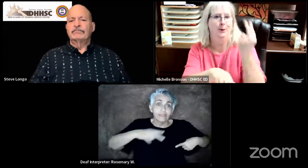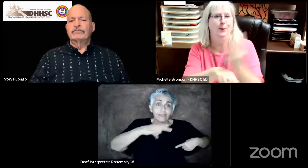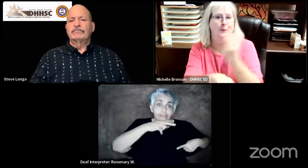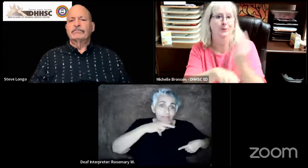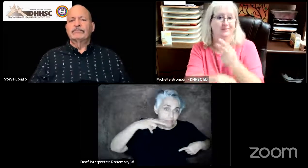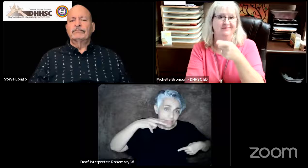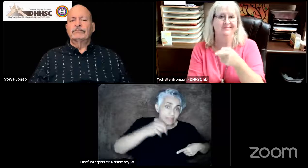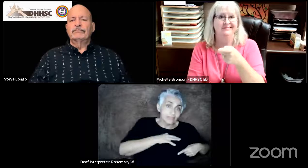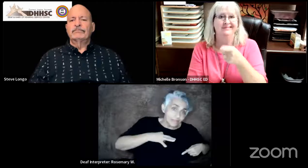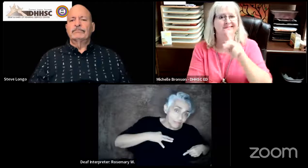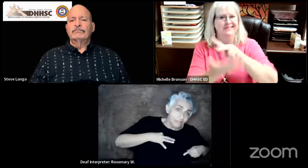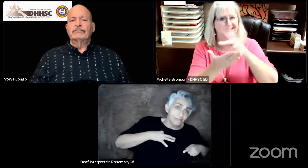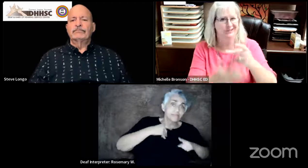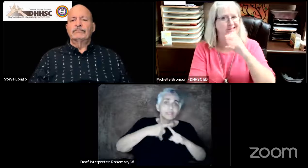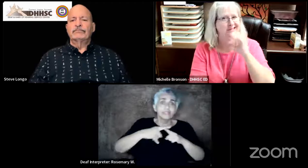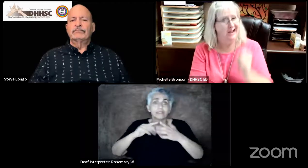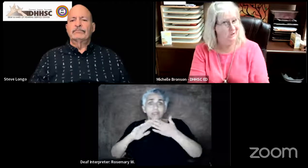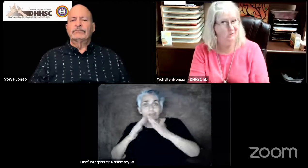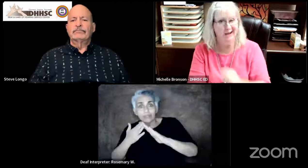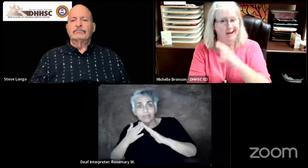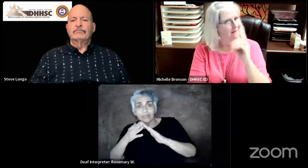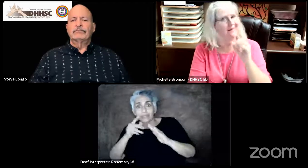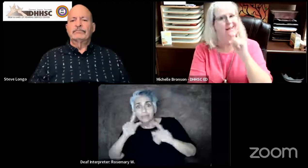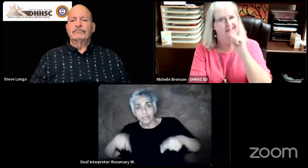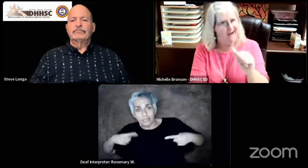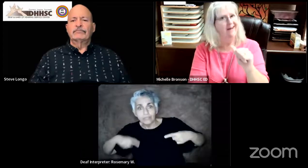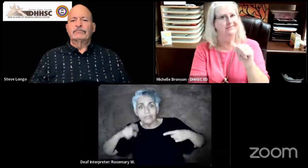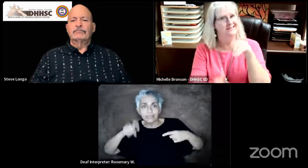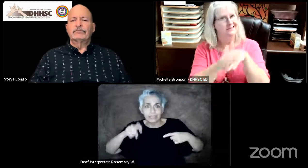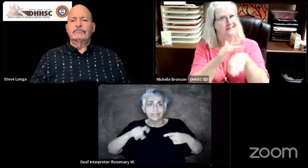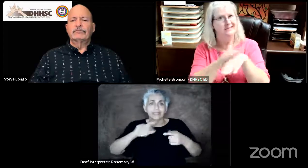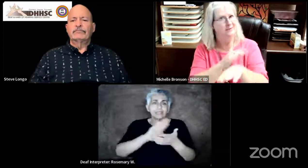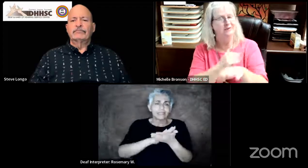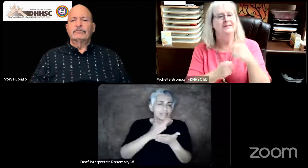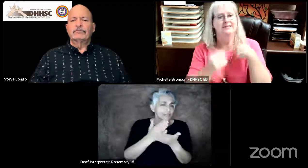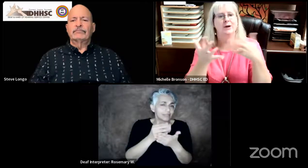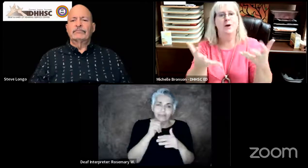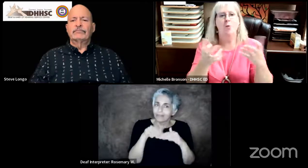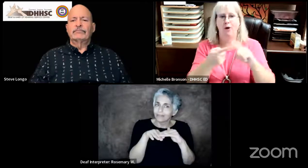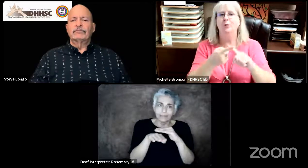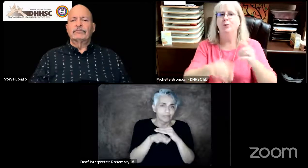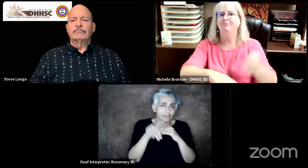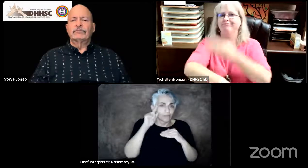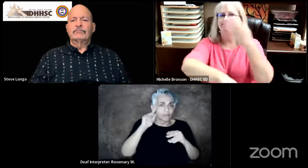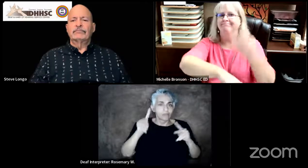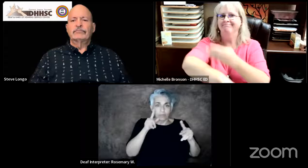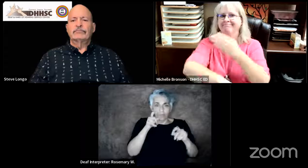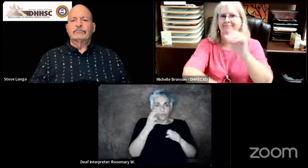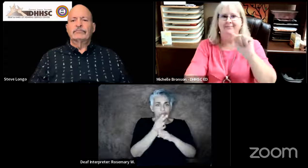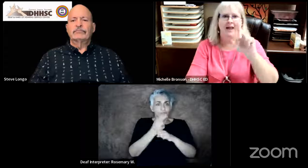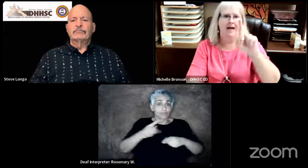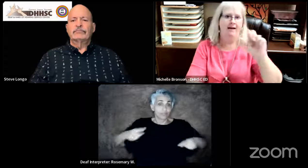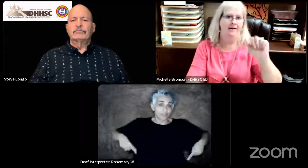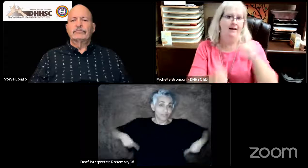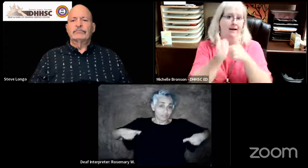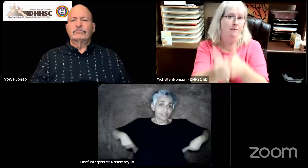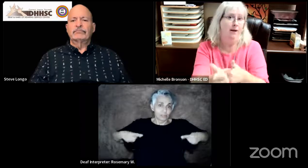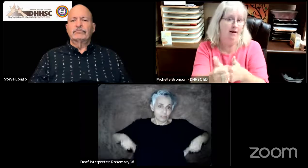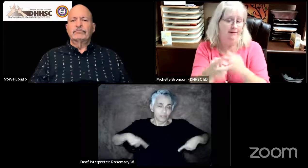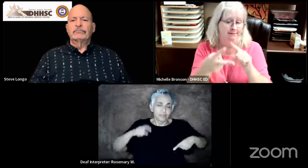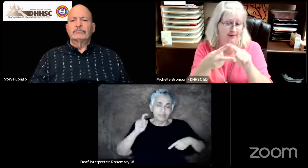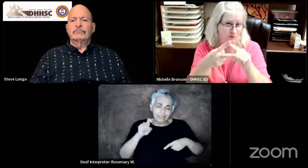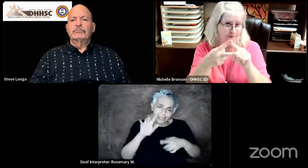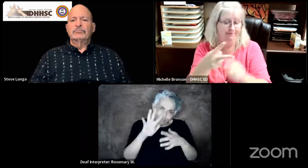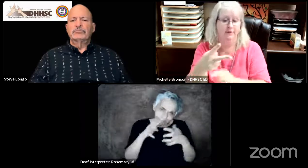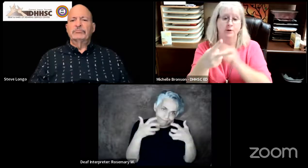only for staff, but for community members. When it's being used, the kitchen is outdated and is not accessible. So we really want to make that a